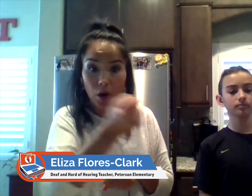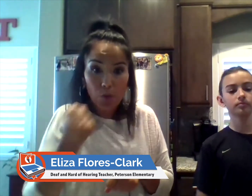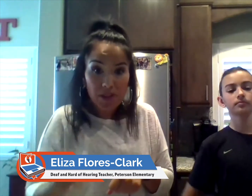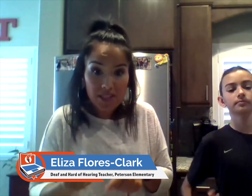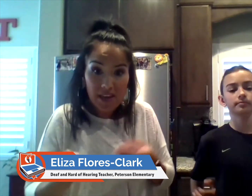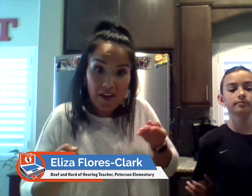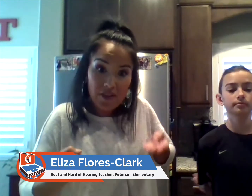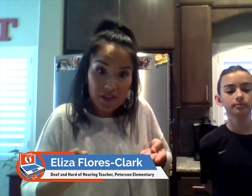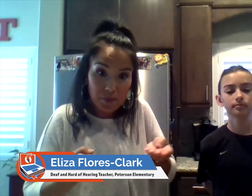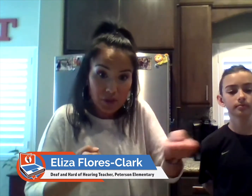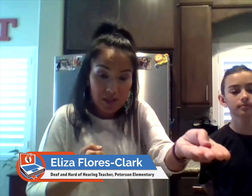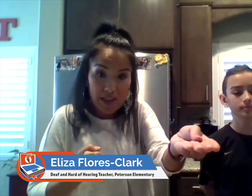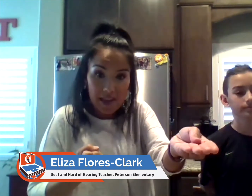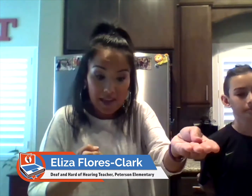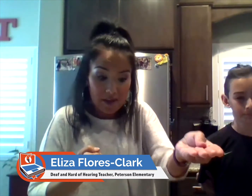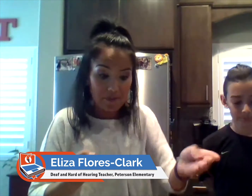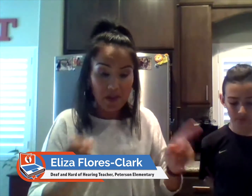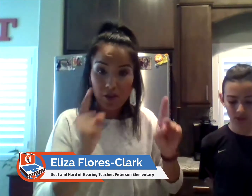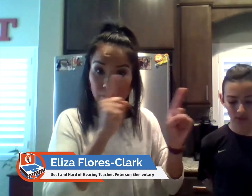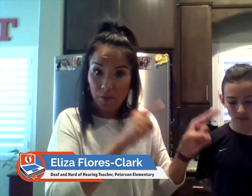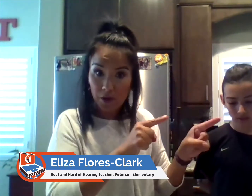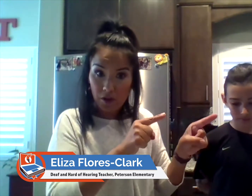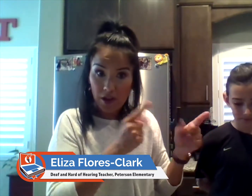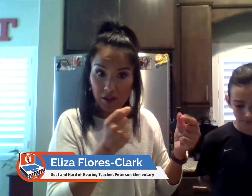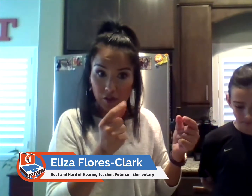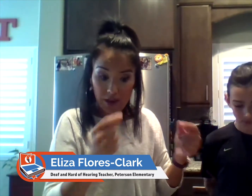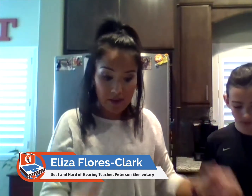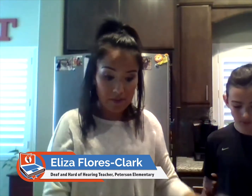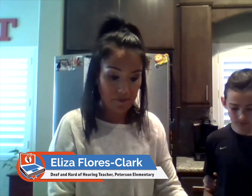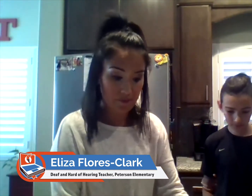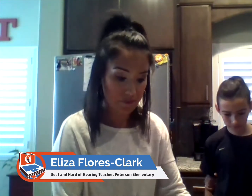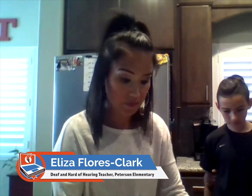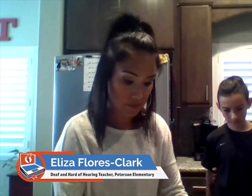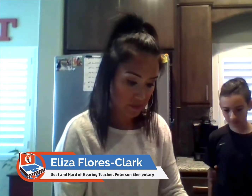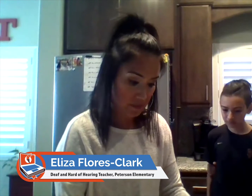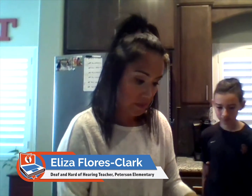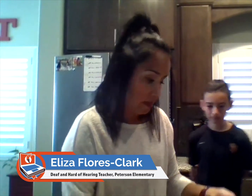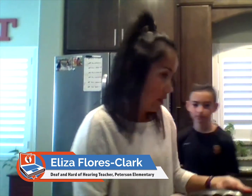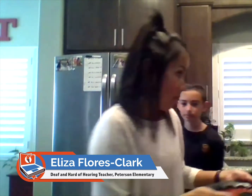opens the oven to put the cake in. So I'm going to go ahead and do that.